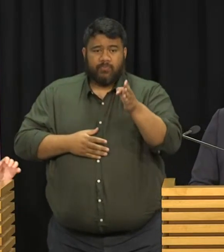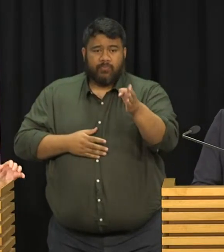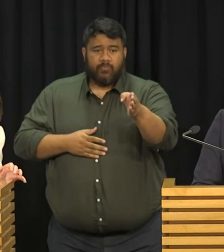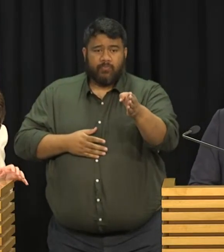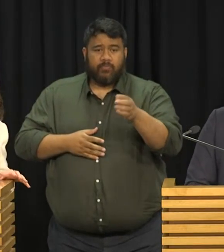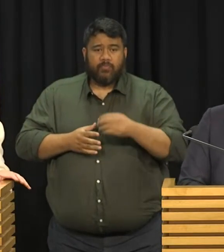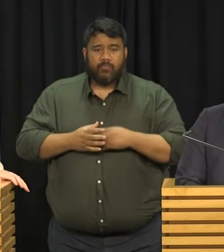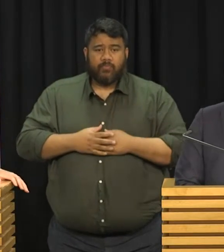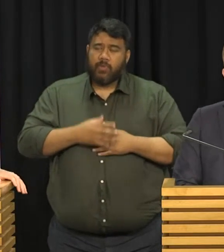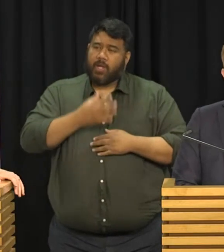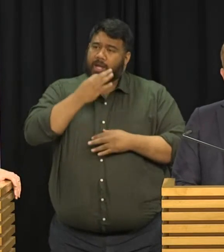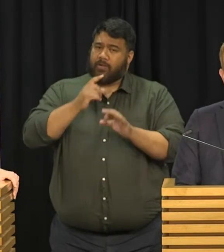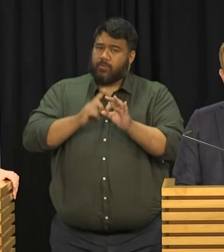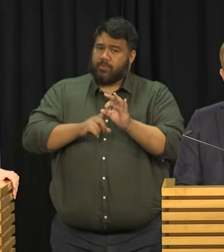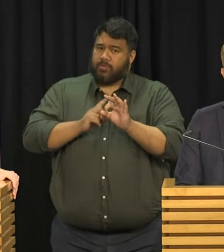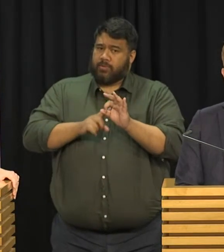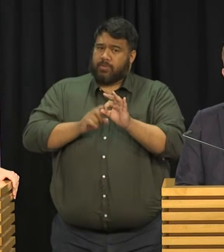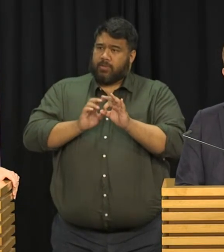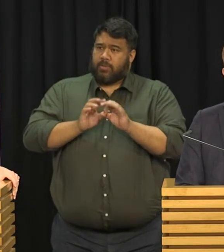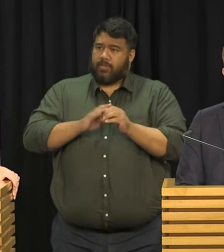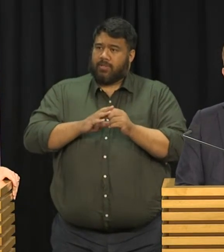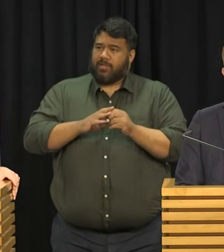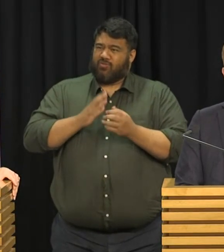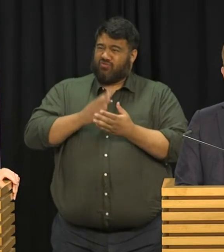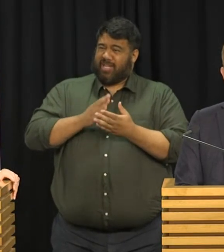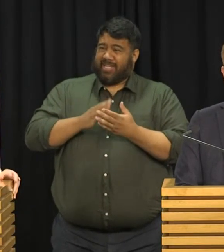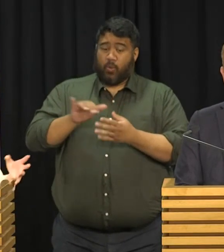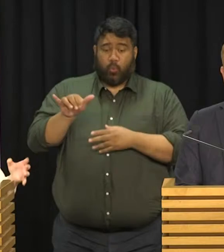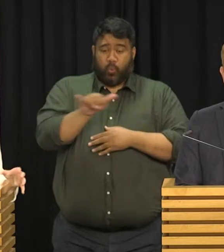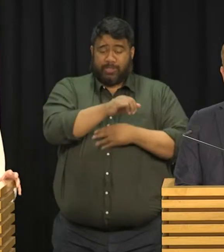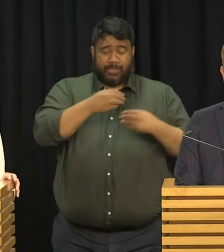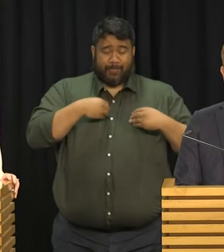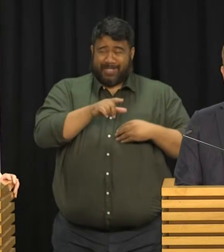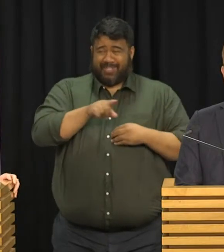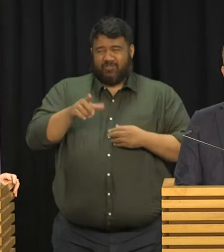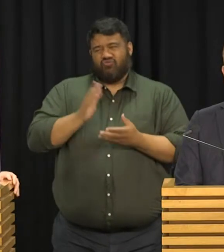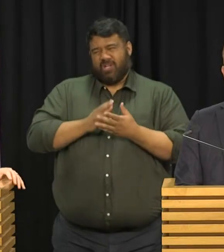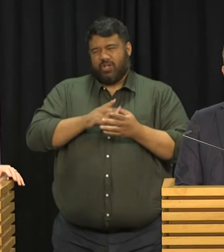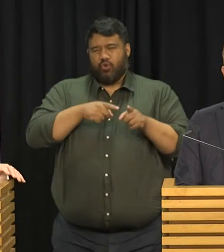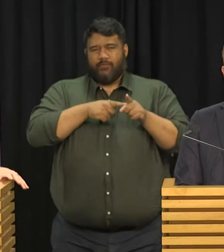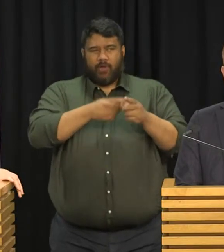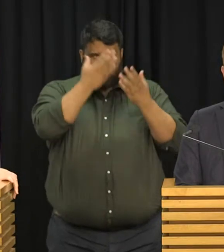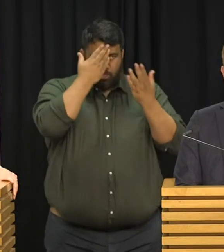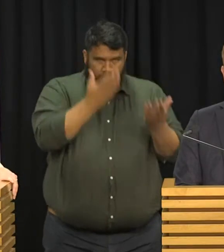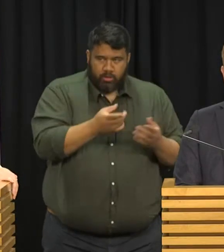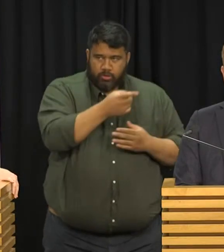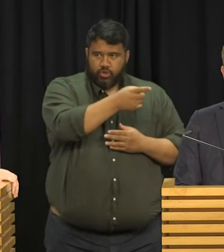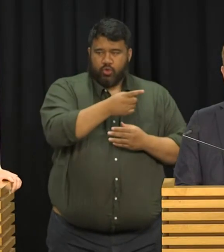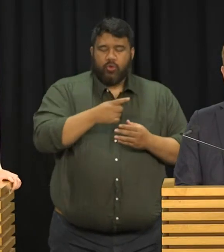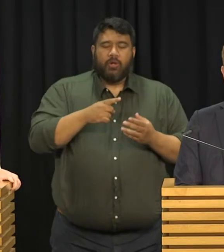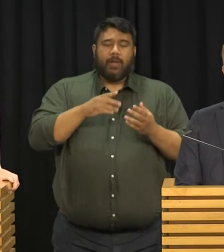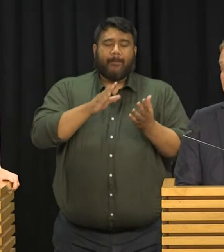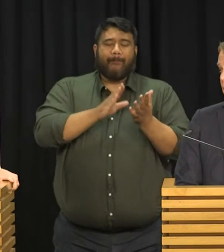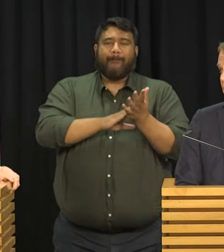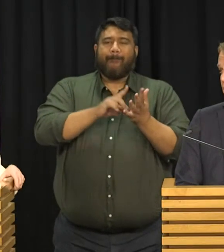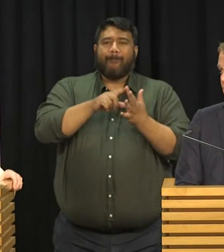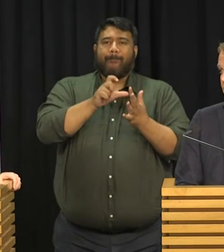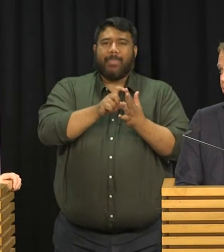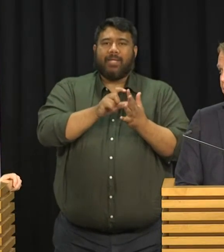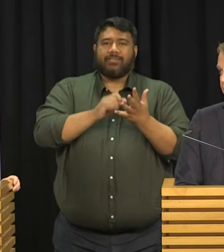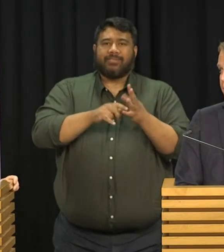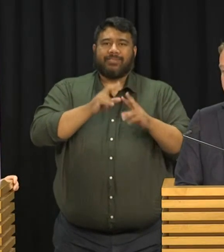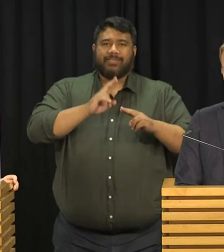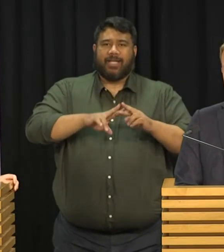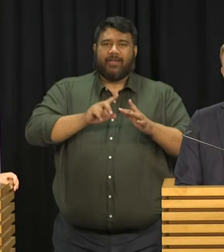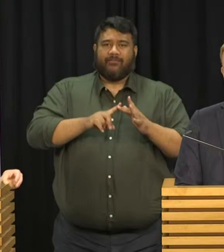Isn't this really being driven by MedSafe approval, and are you frustrated at all with the slowness of us approving vaccines compared